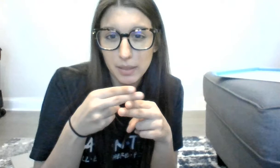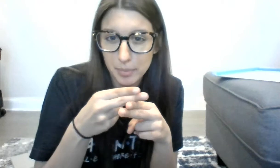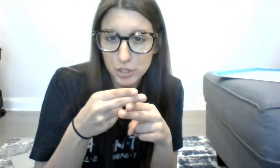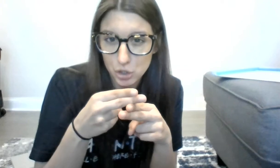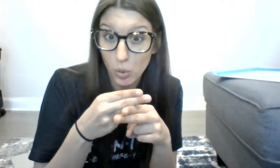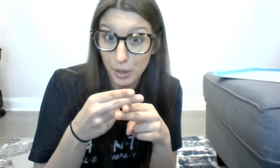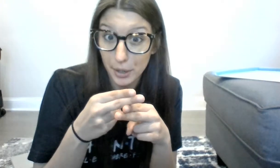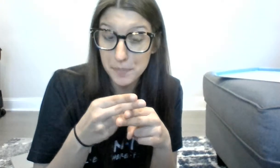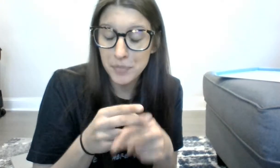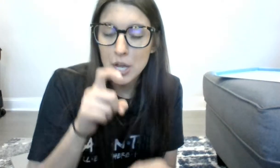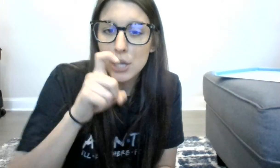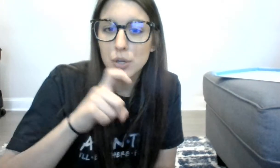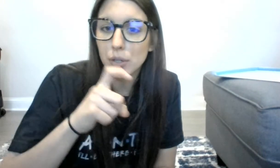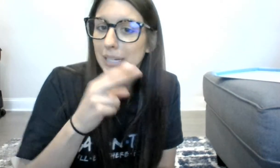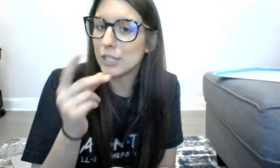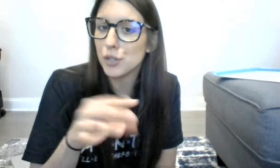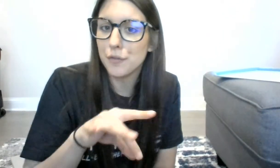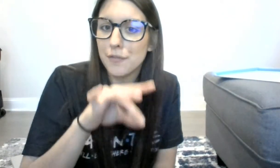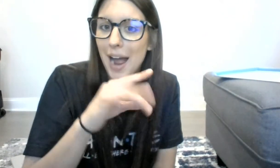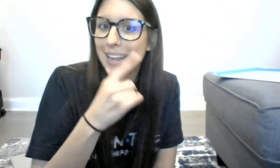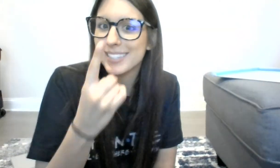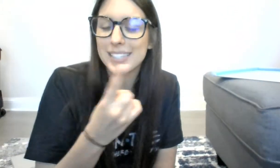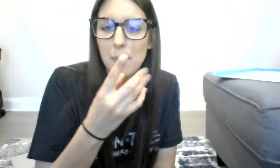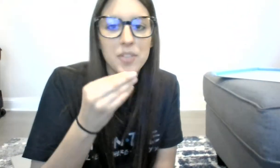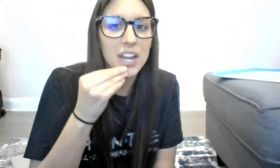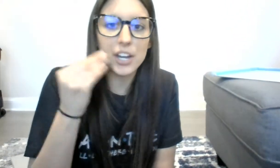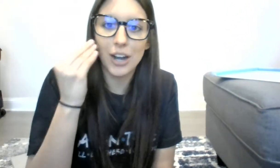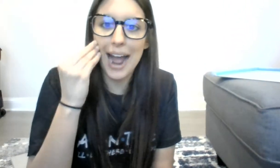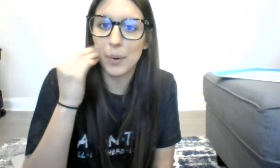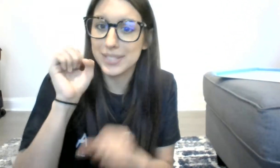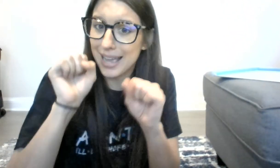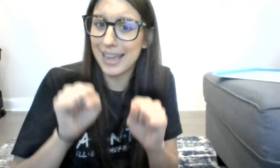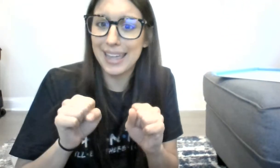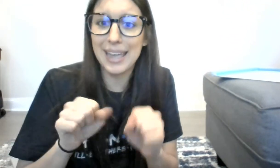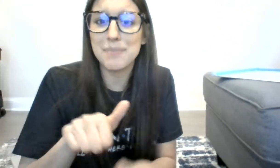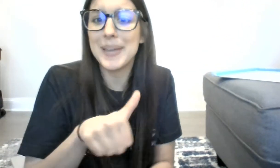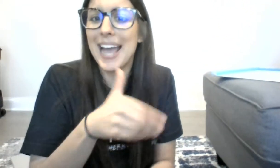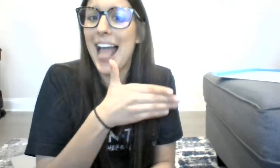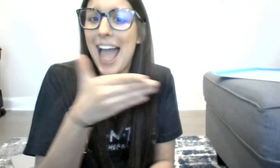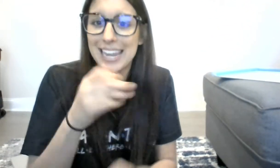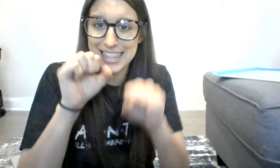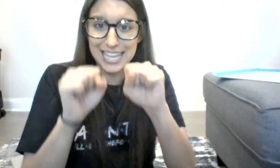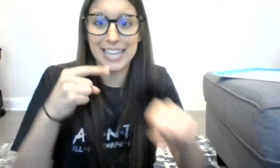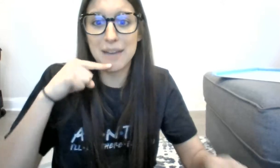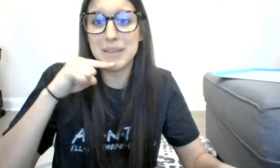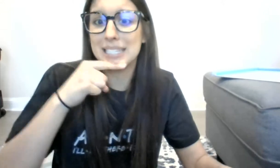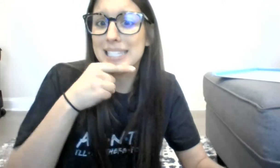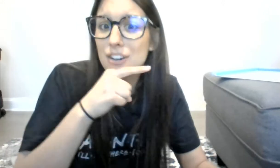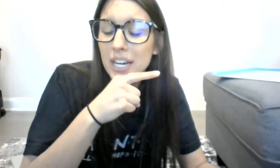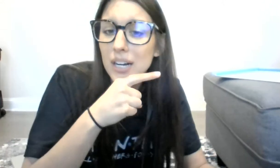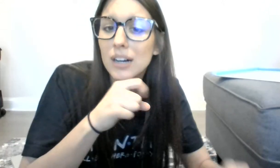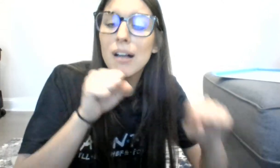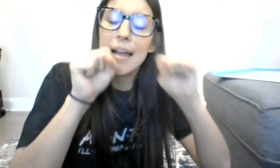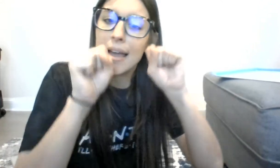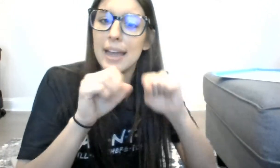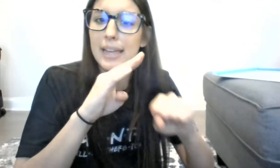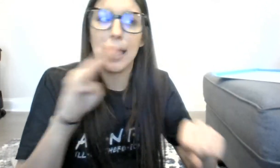bit shorter. So you'll need to find something in your house. It can be anything. It can be cereal, it can